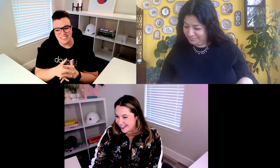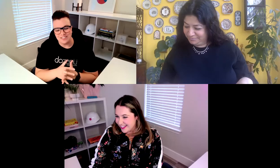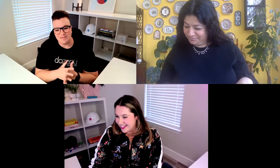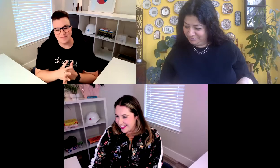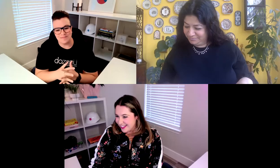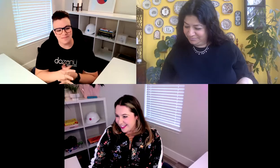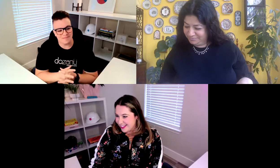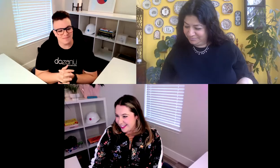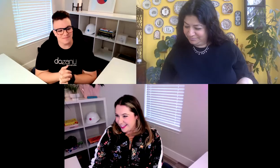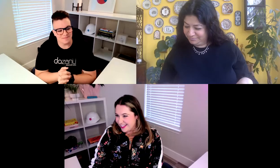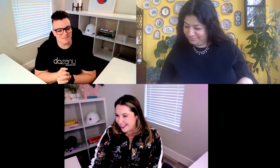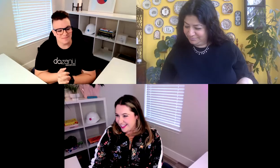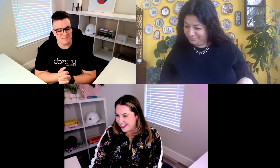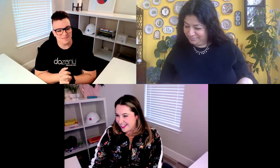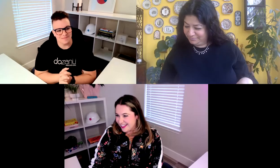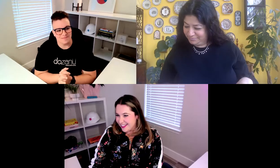you guys.